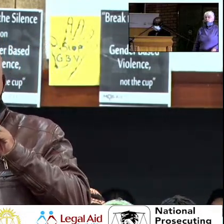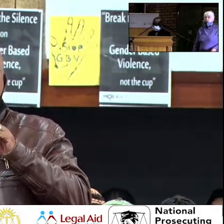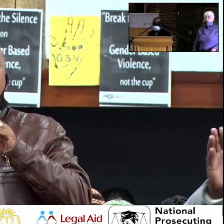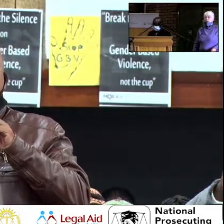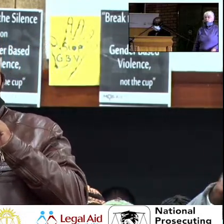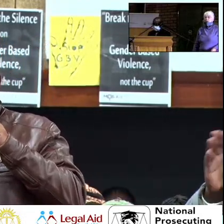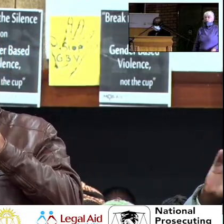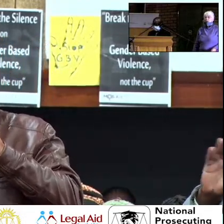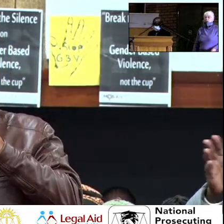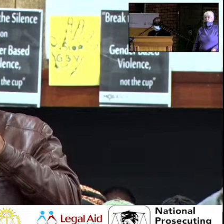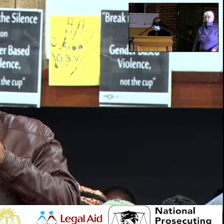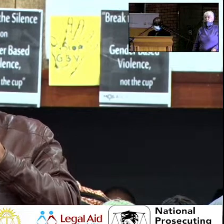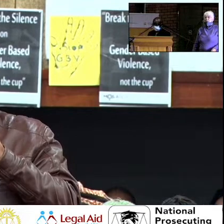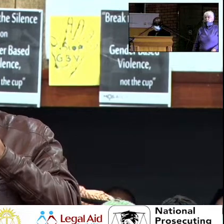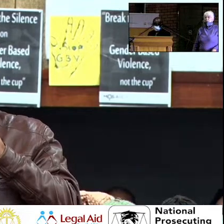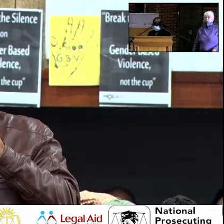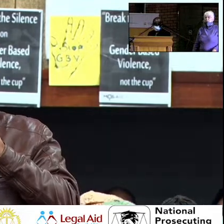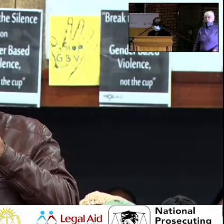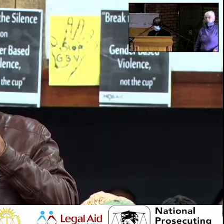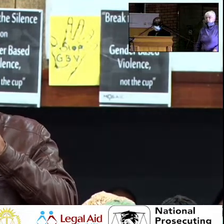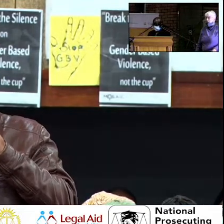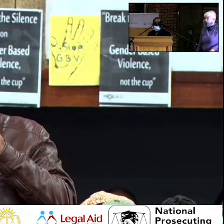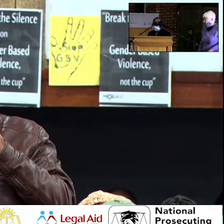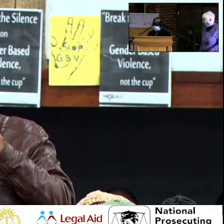Delft Police Station.